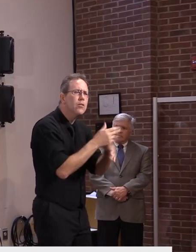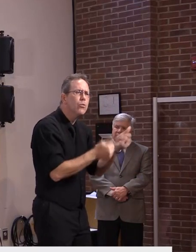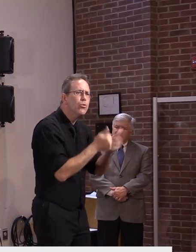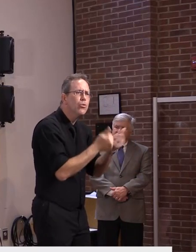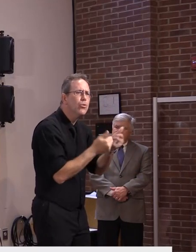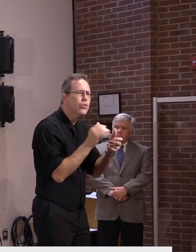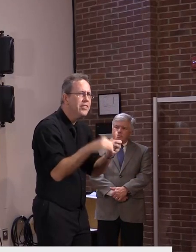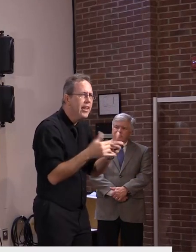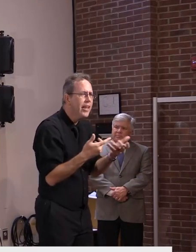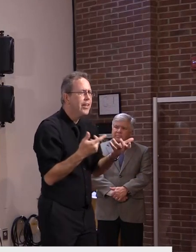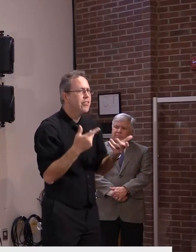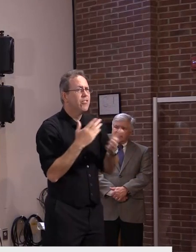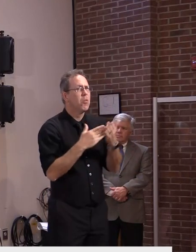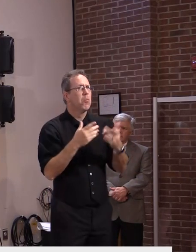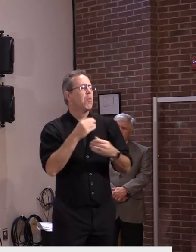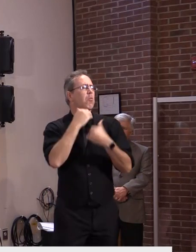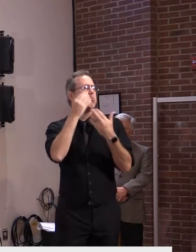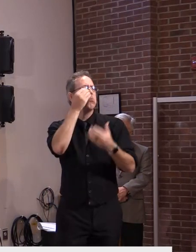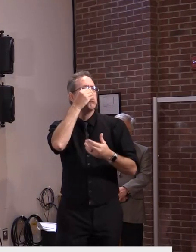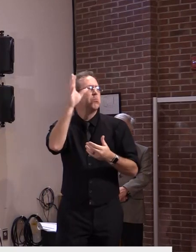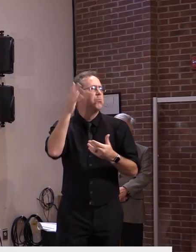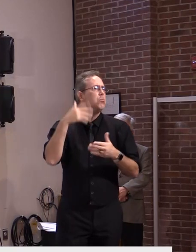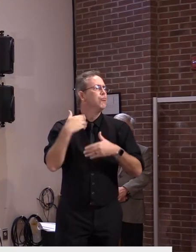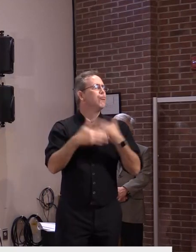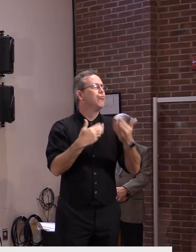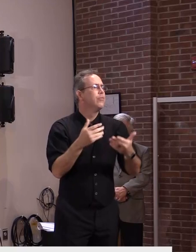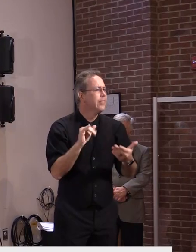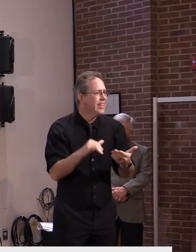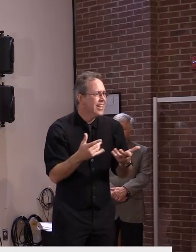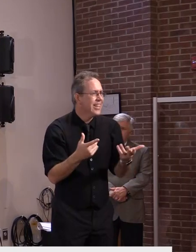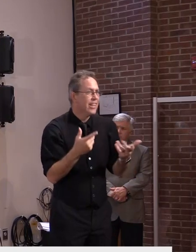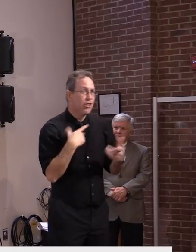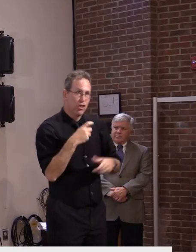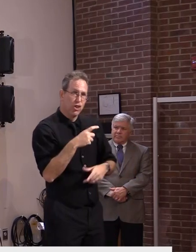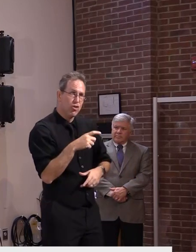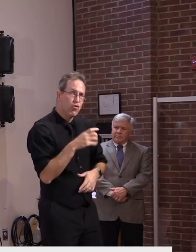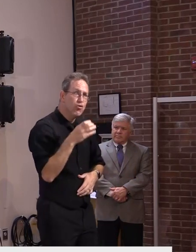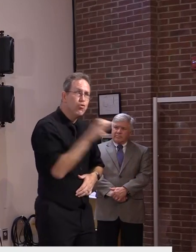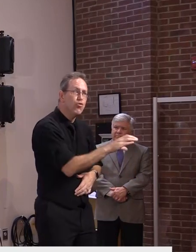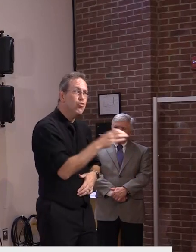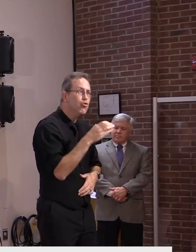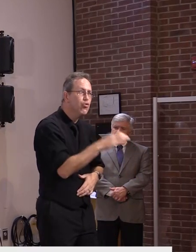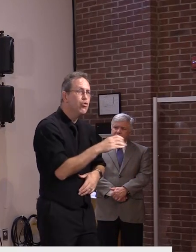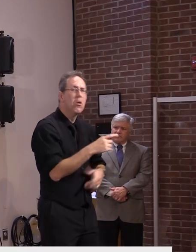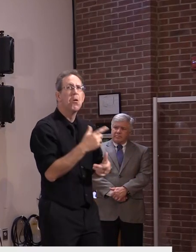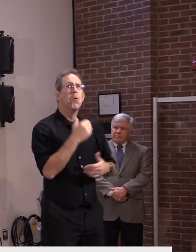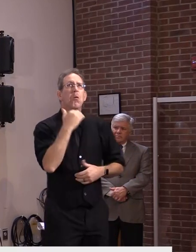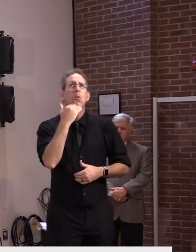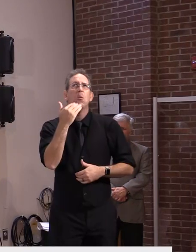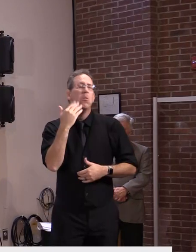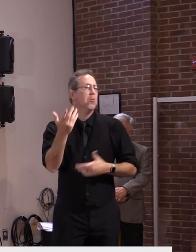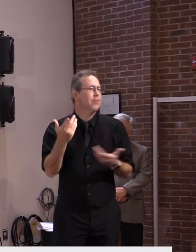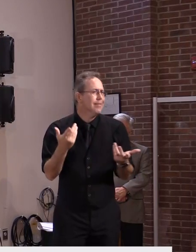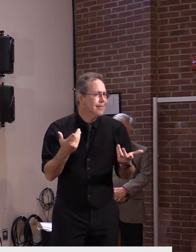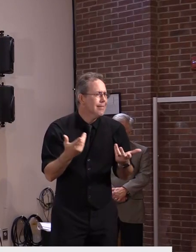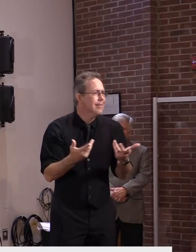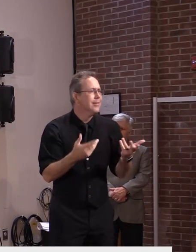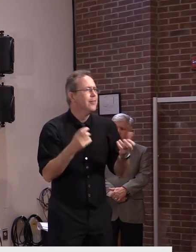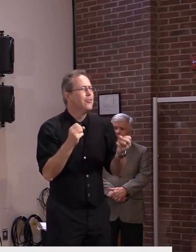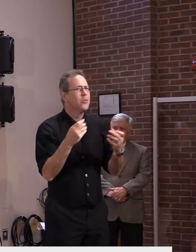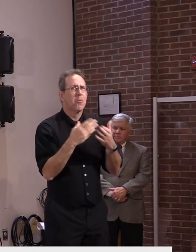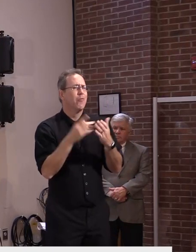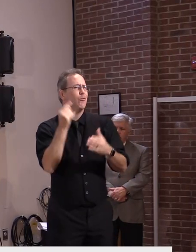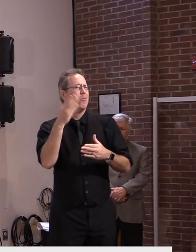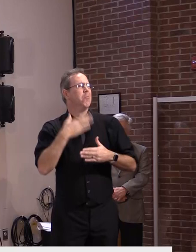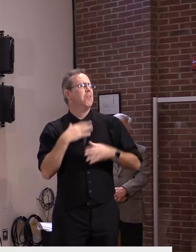it, which might be the people who you would want most to abide by it. So it's very challenging. When you look at data